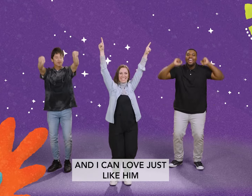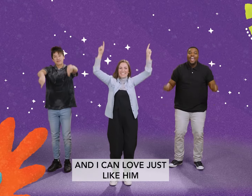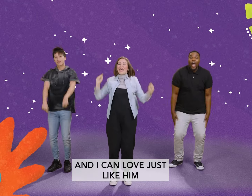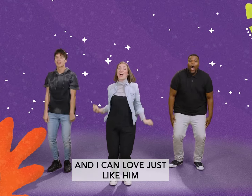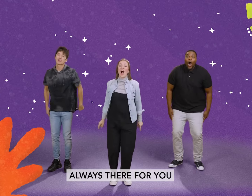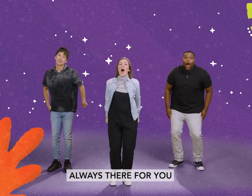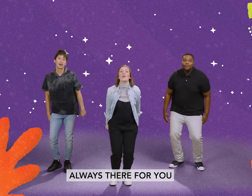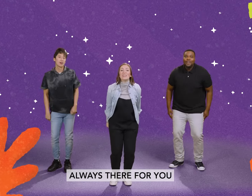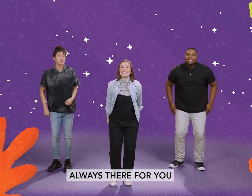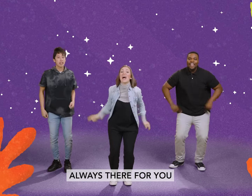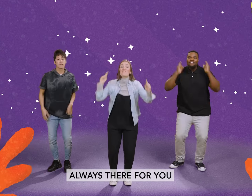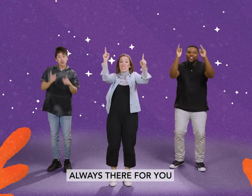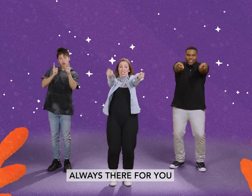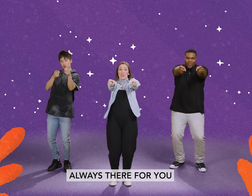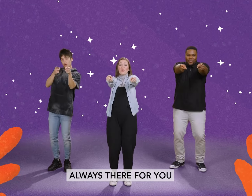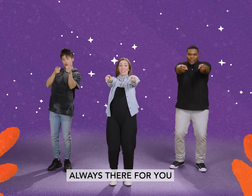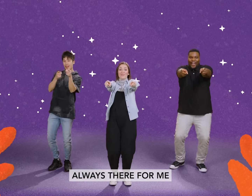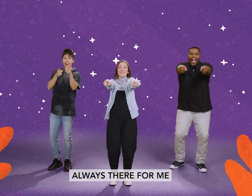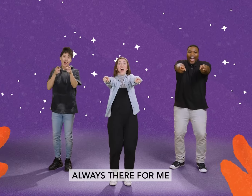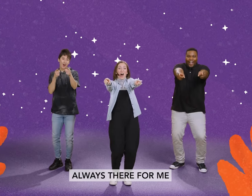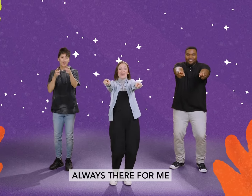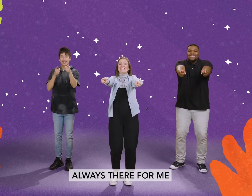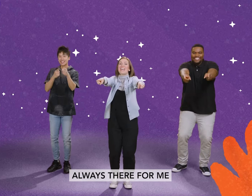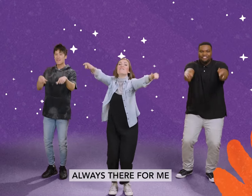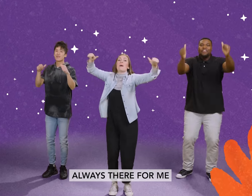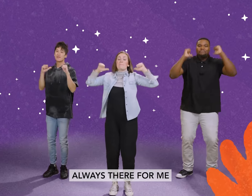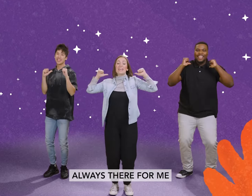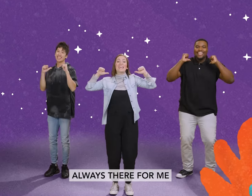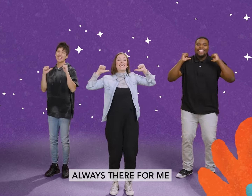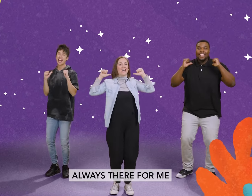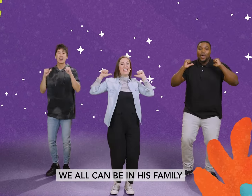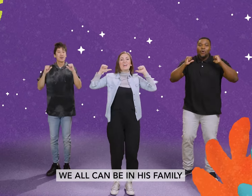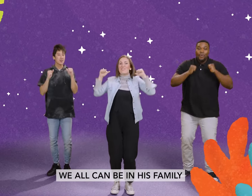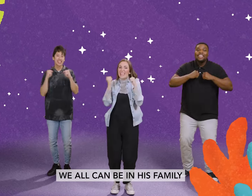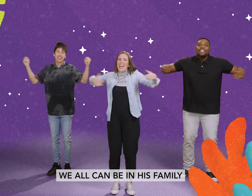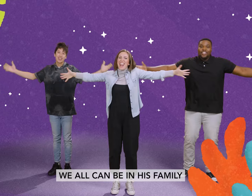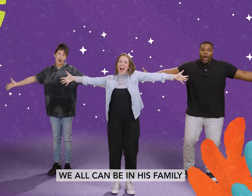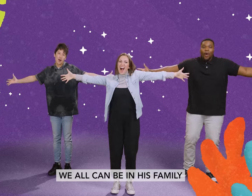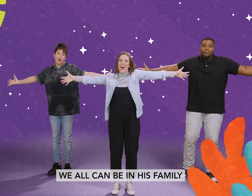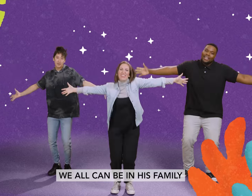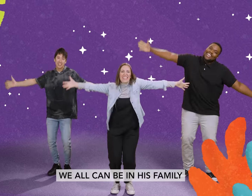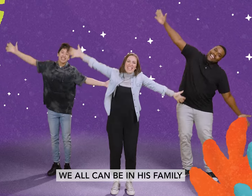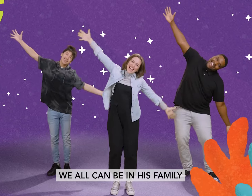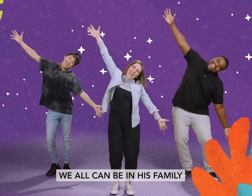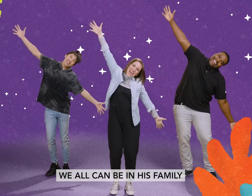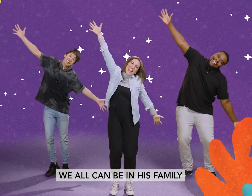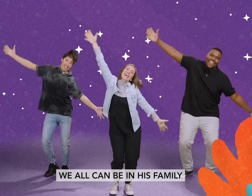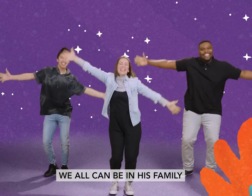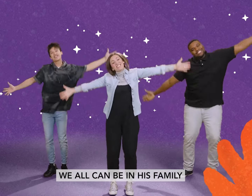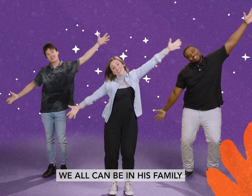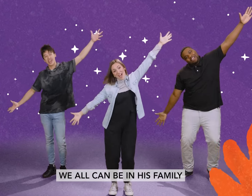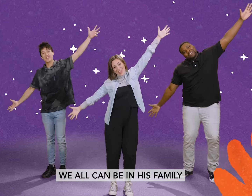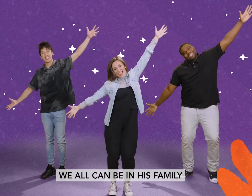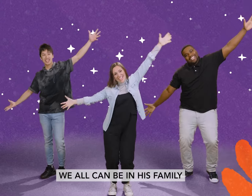him always there for you always there for me we can all be in his